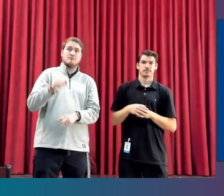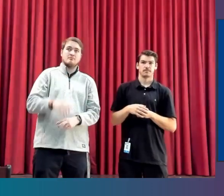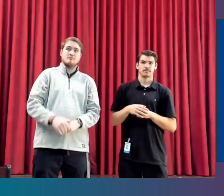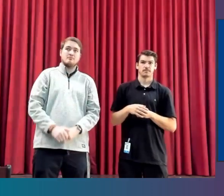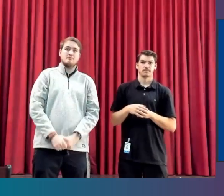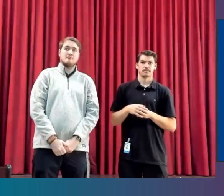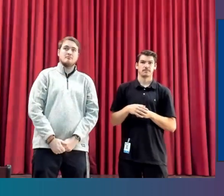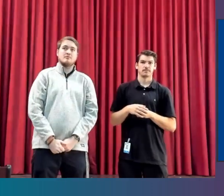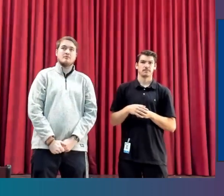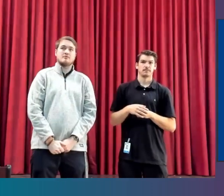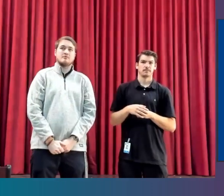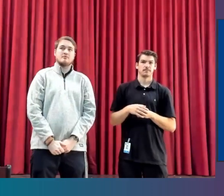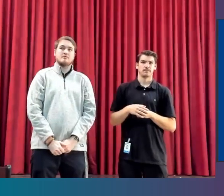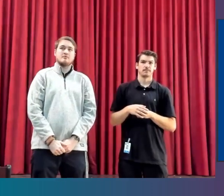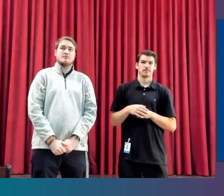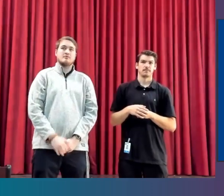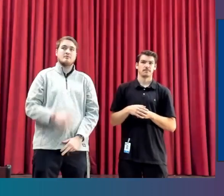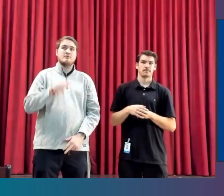Interpreter's just clarifying.